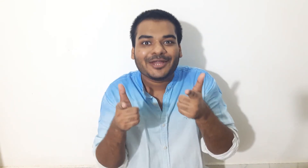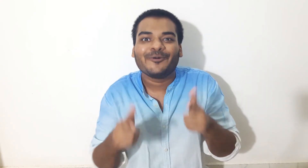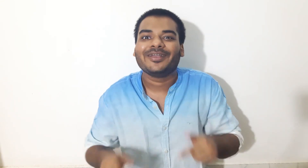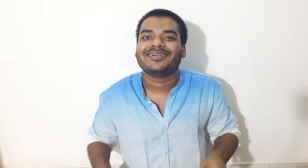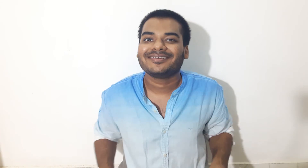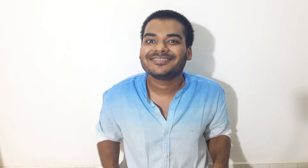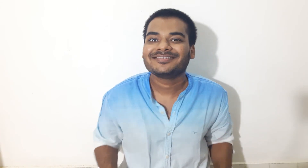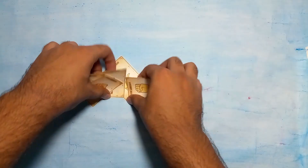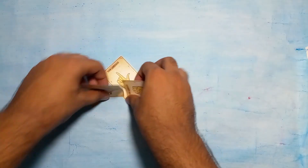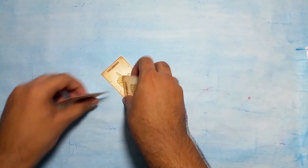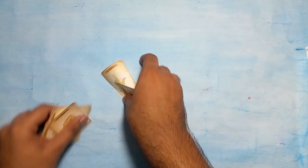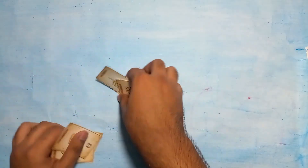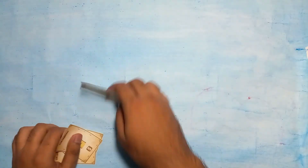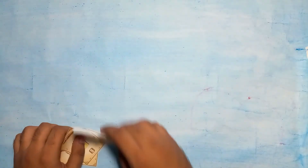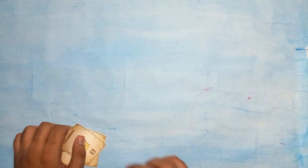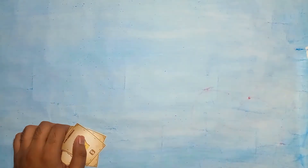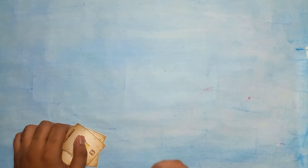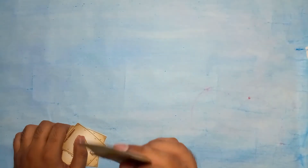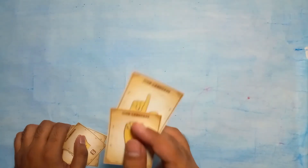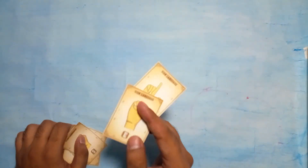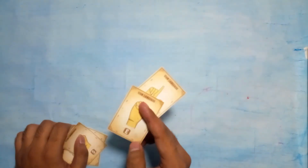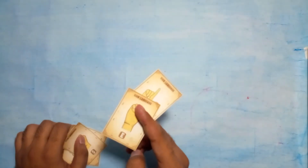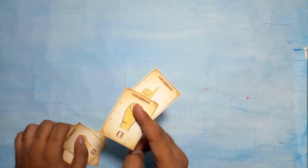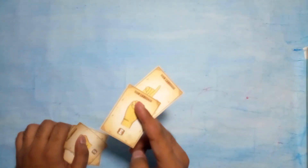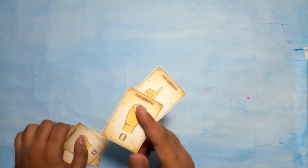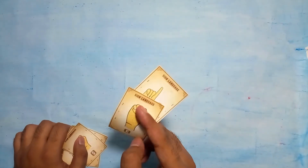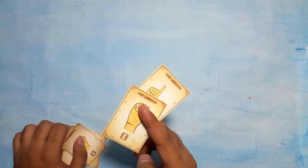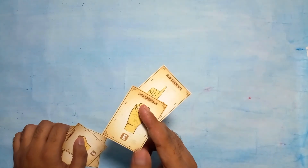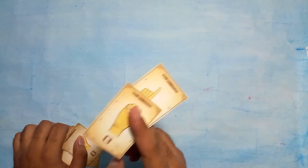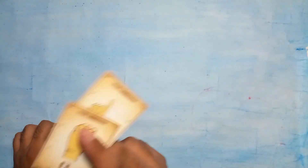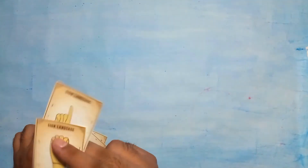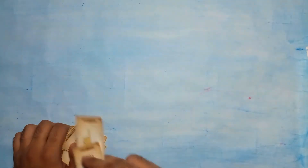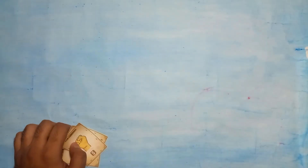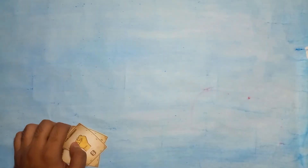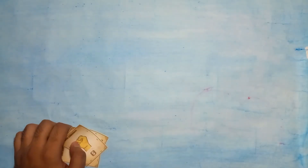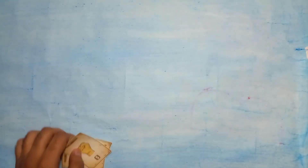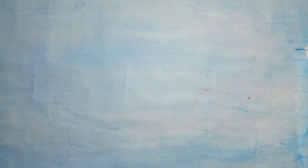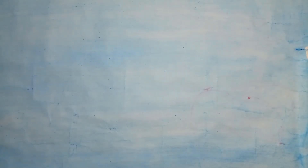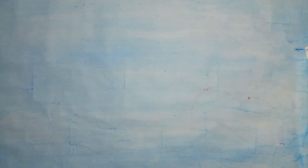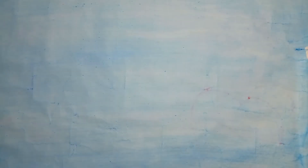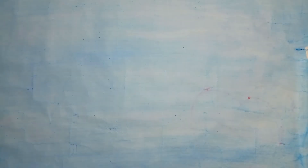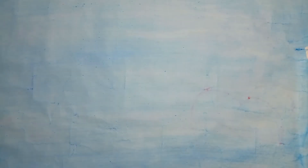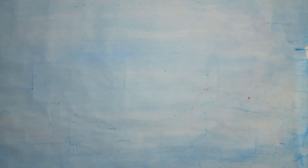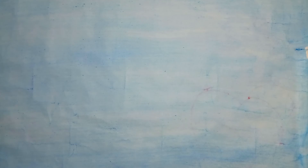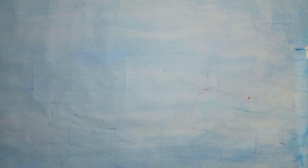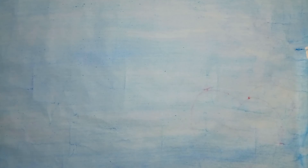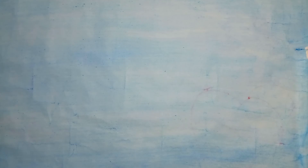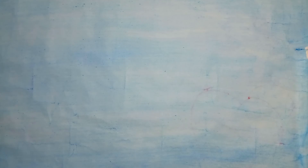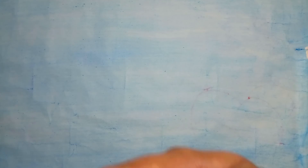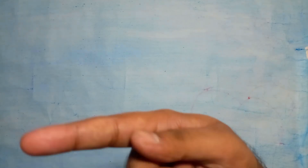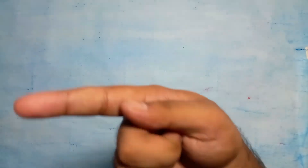decode it. But this time we won't be using the help of the cards. Well,